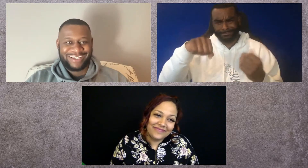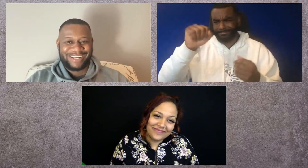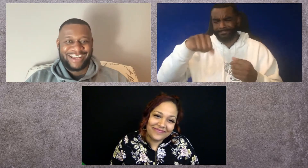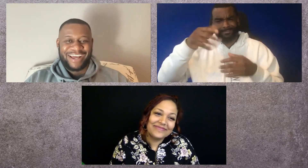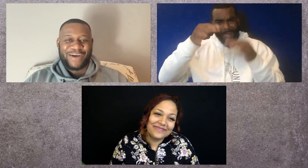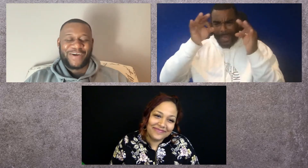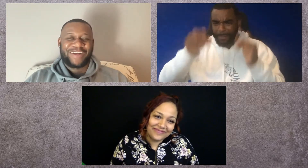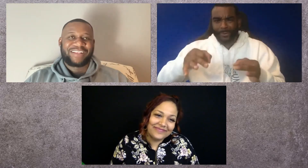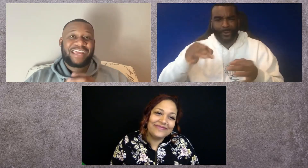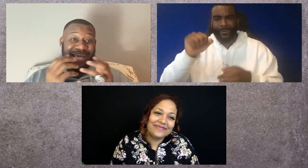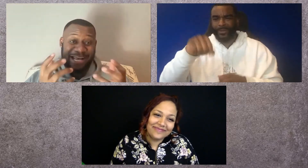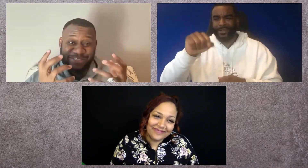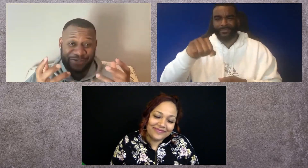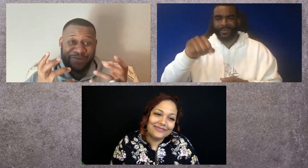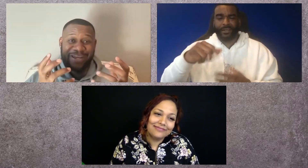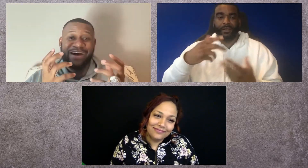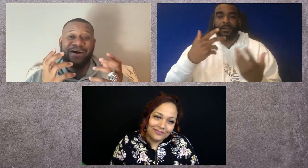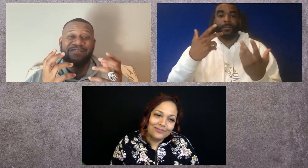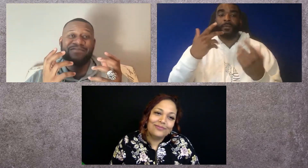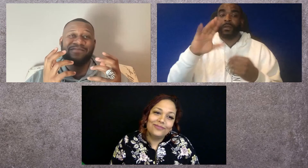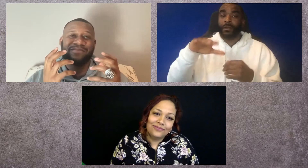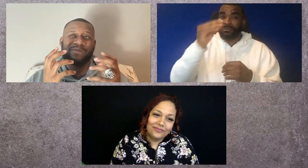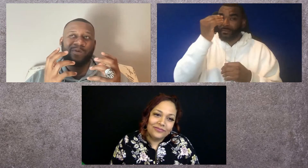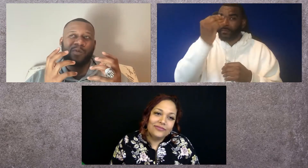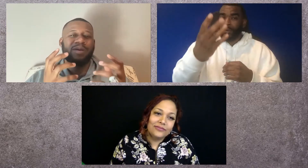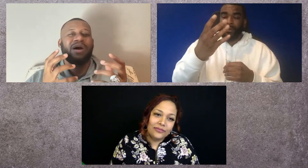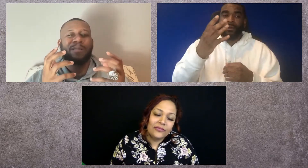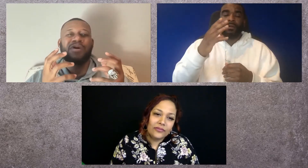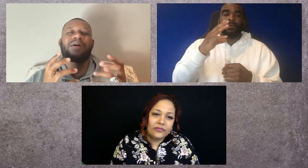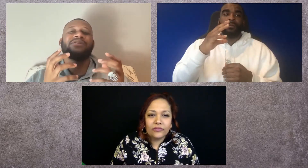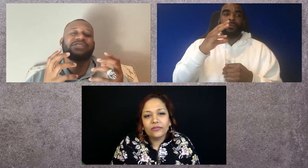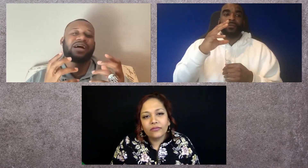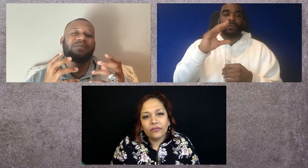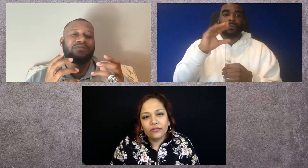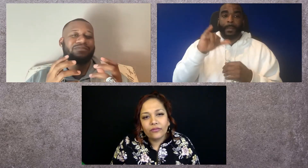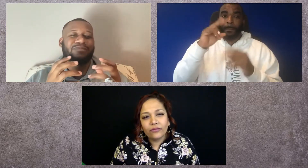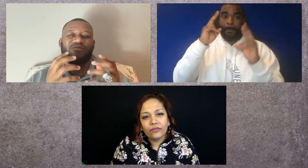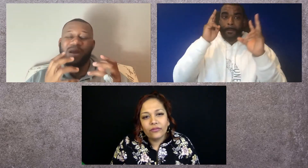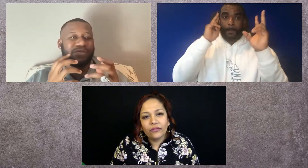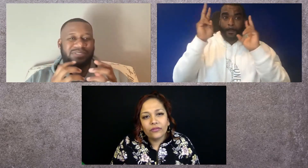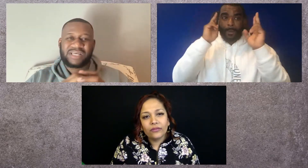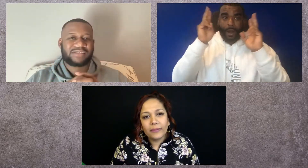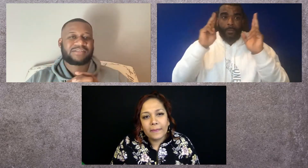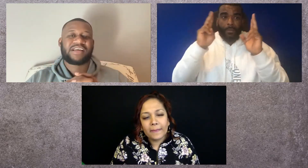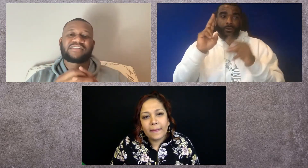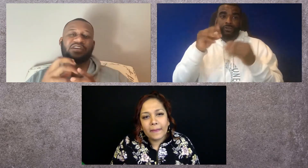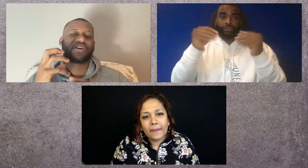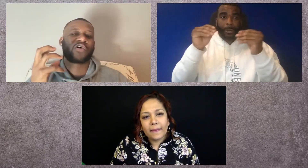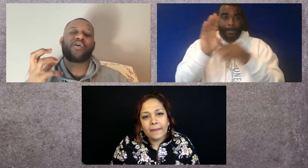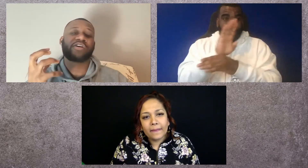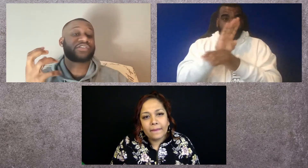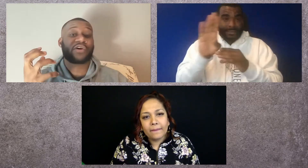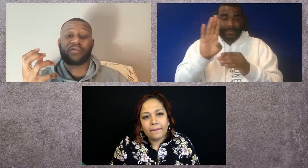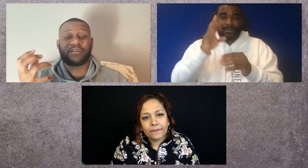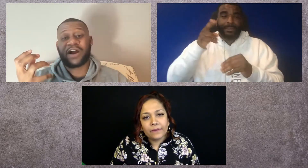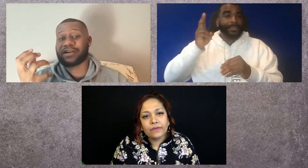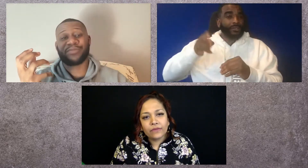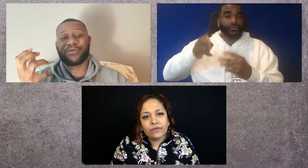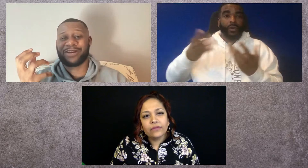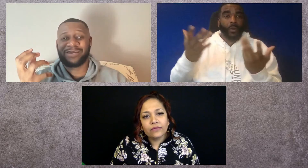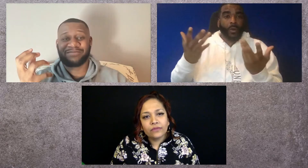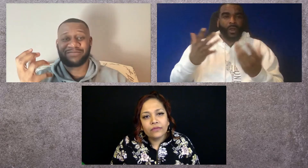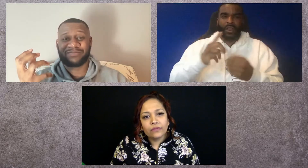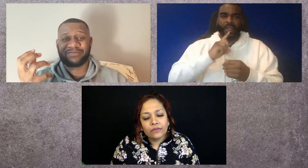Absolutely. The history of what a barbershop represents, it's the cornerstone